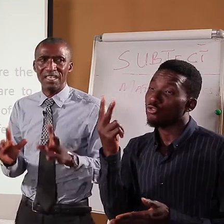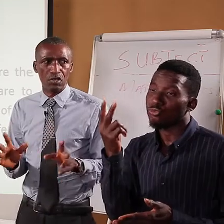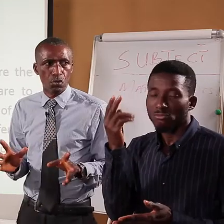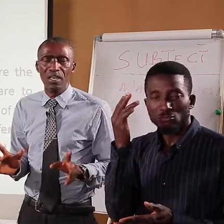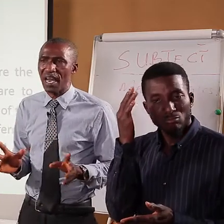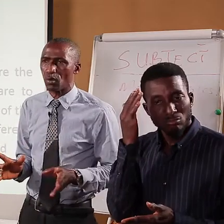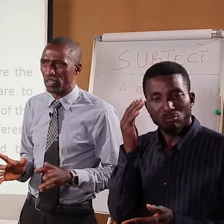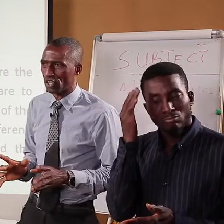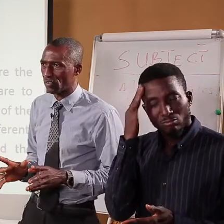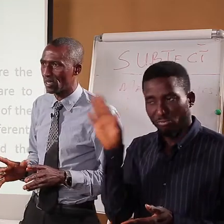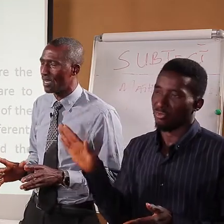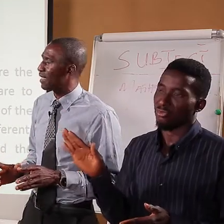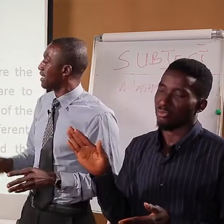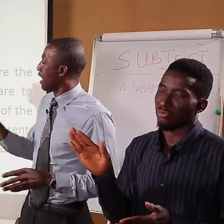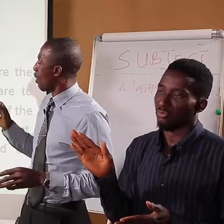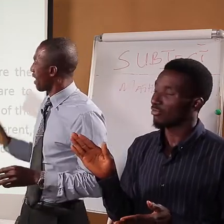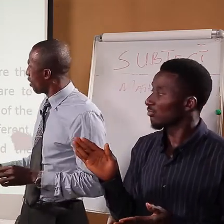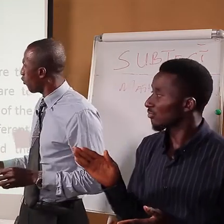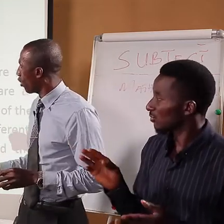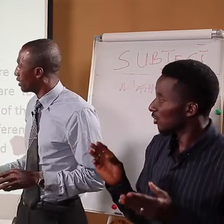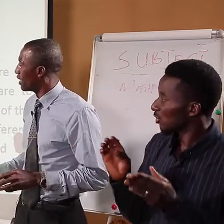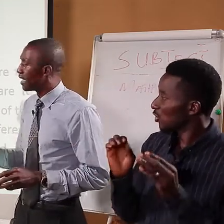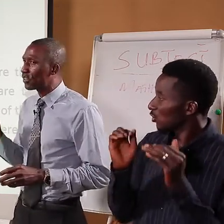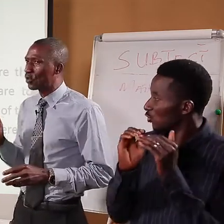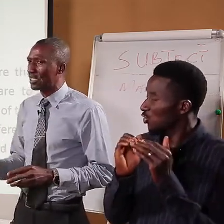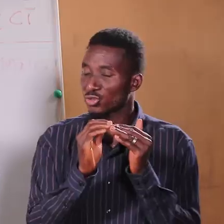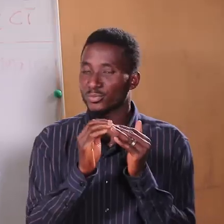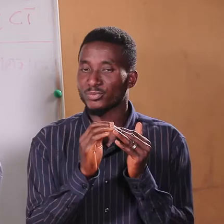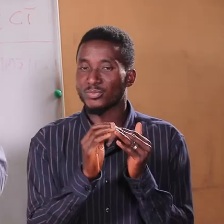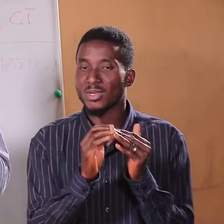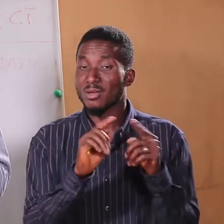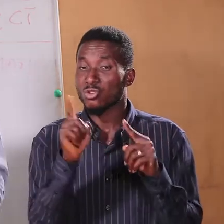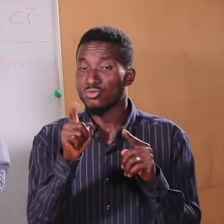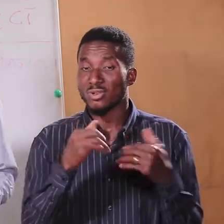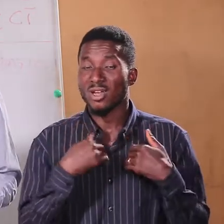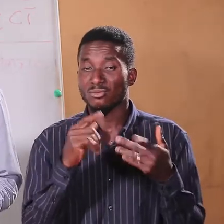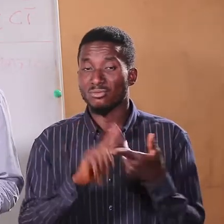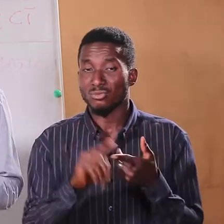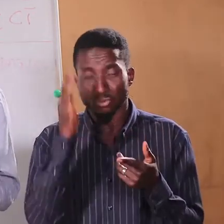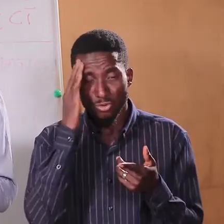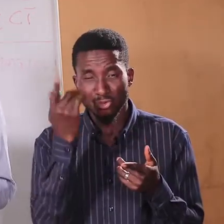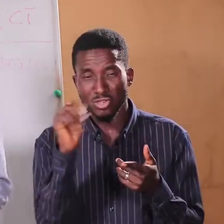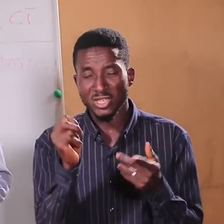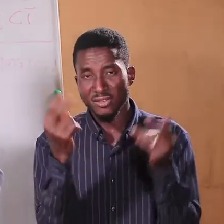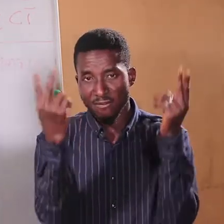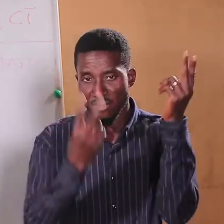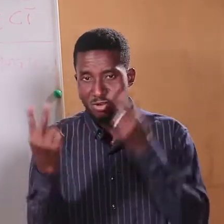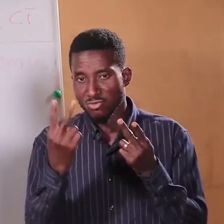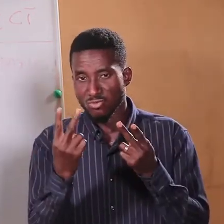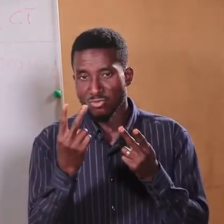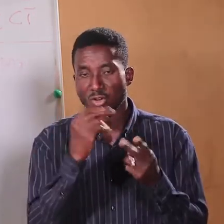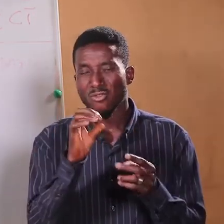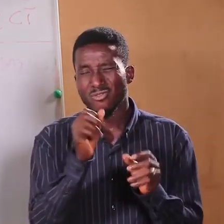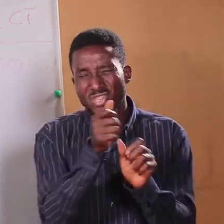unknowns in the two linear equations. Then your effort is to determine the corresponding value of each unknown. Take